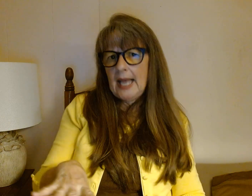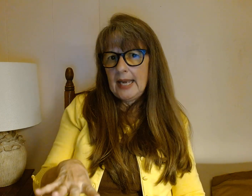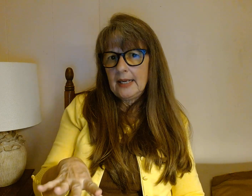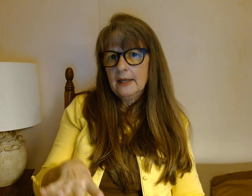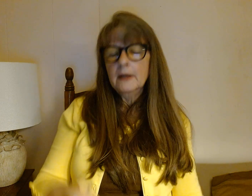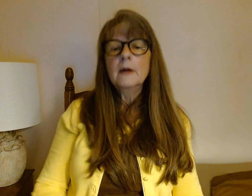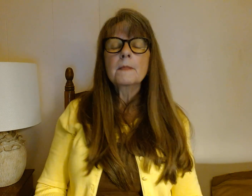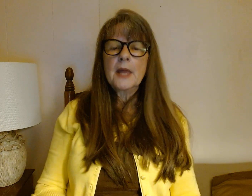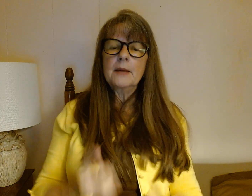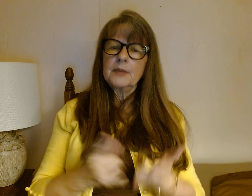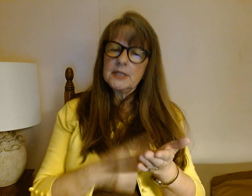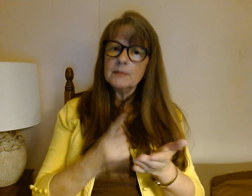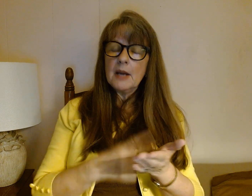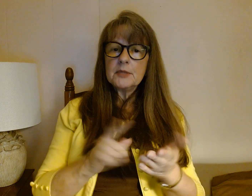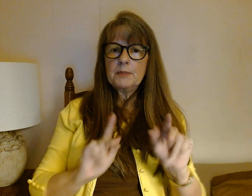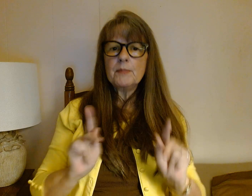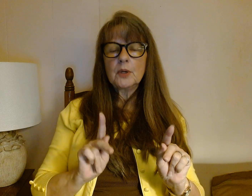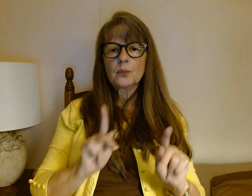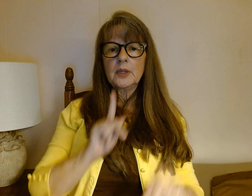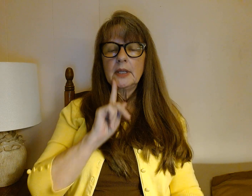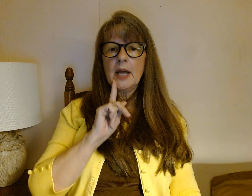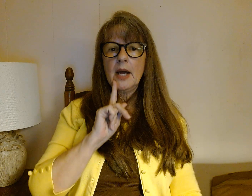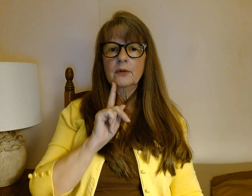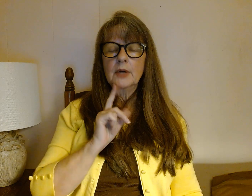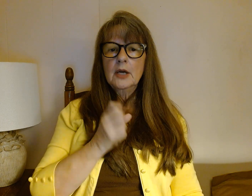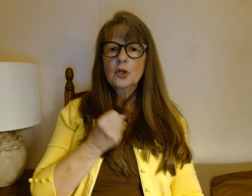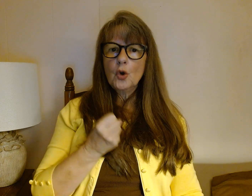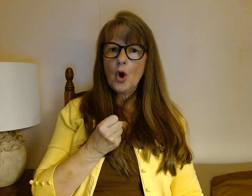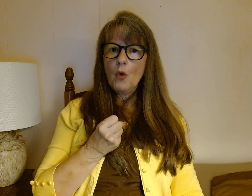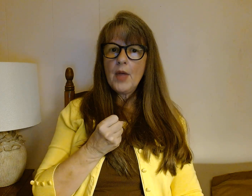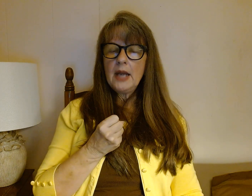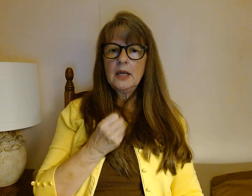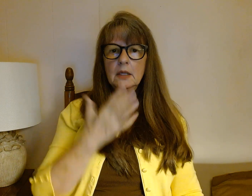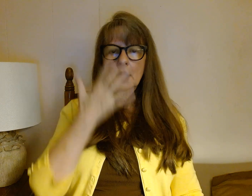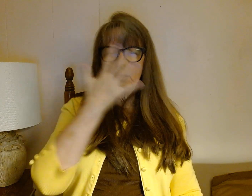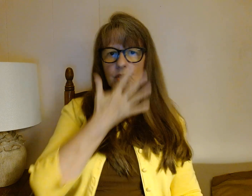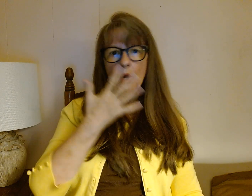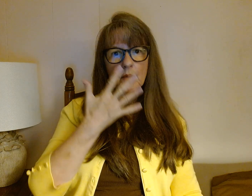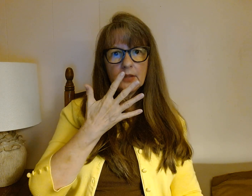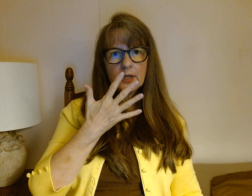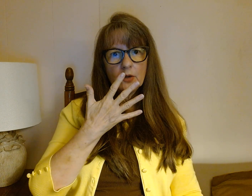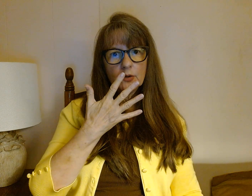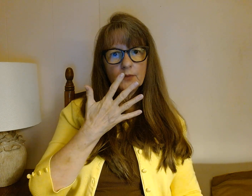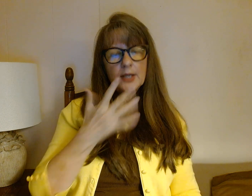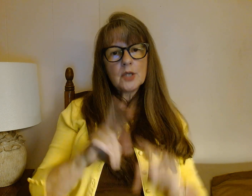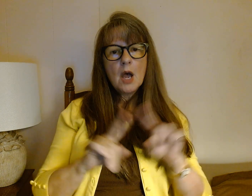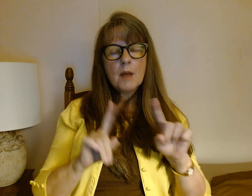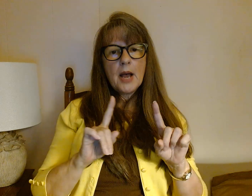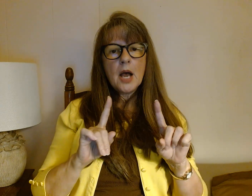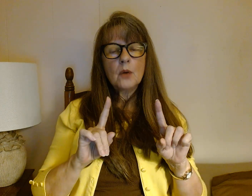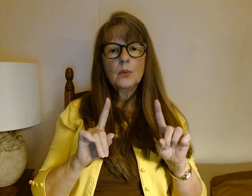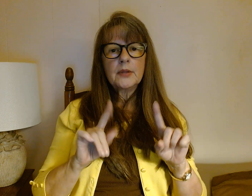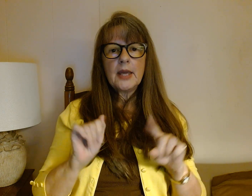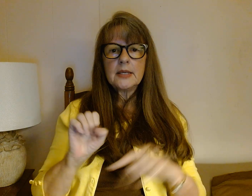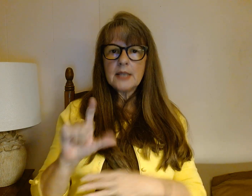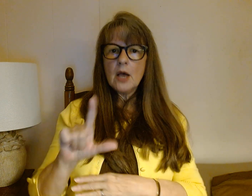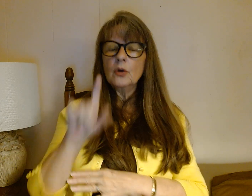like? Because sometimes people can really kind of, hold that in and not show anything on their face. But with ASL, you